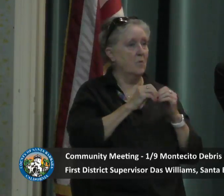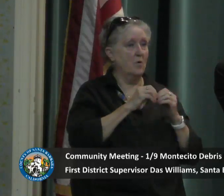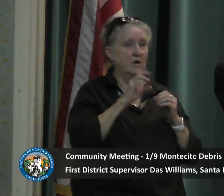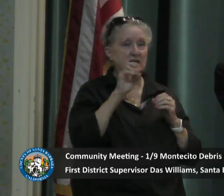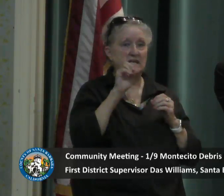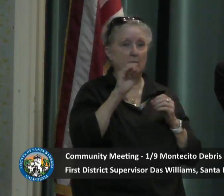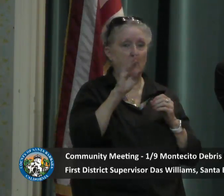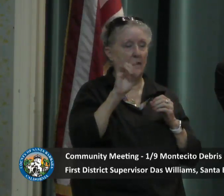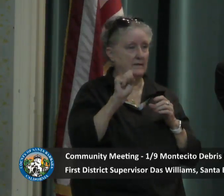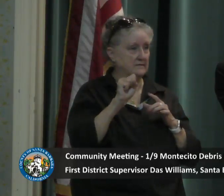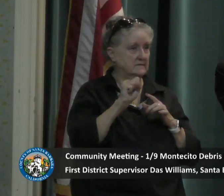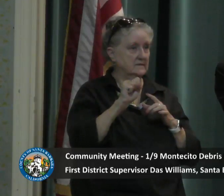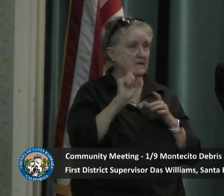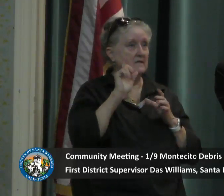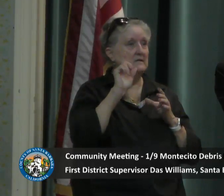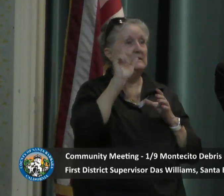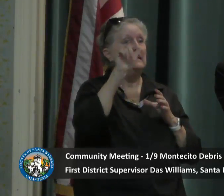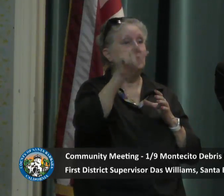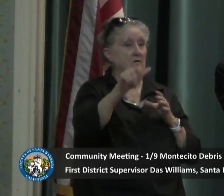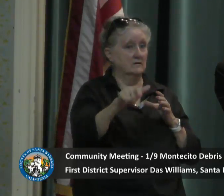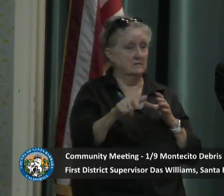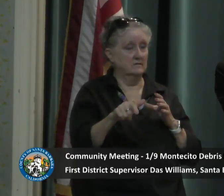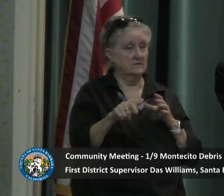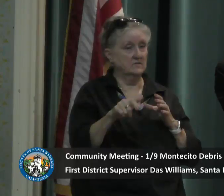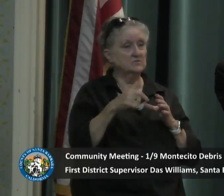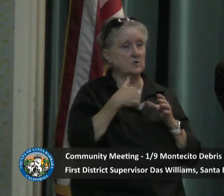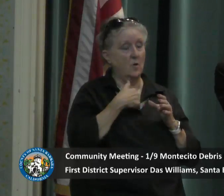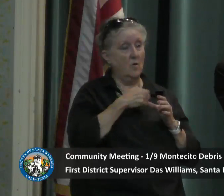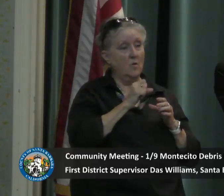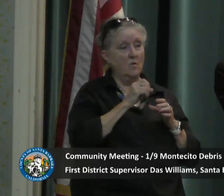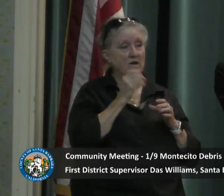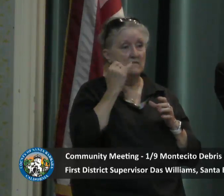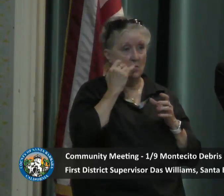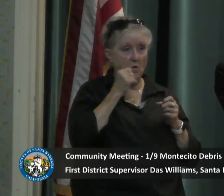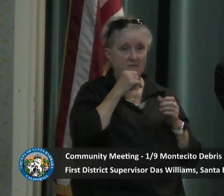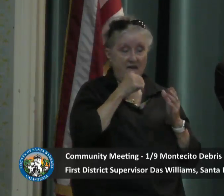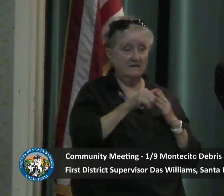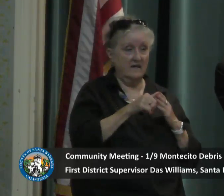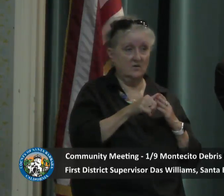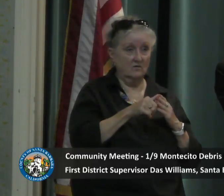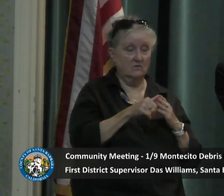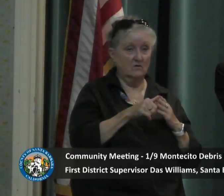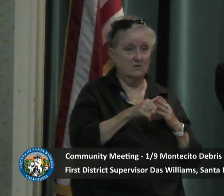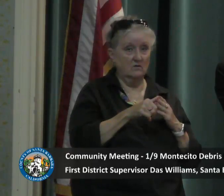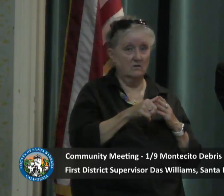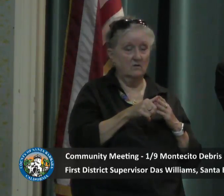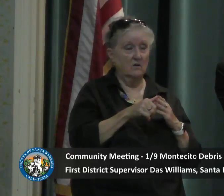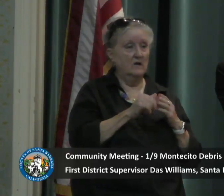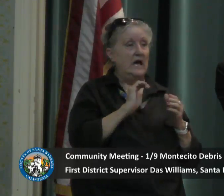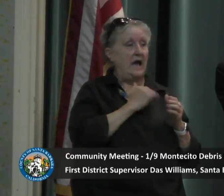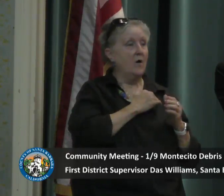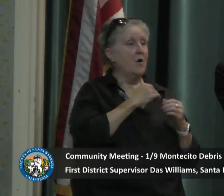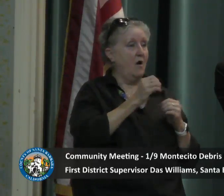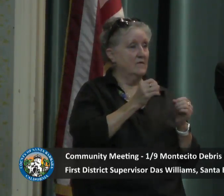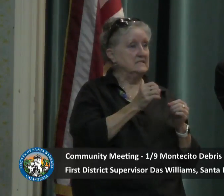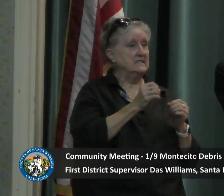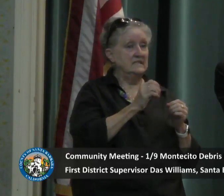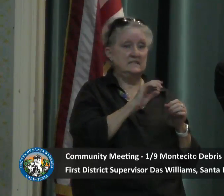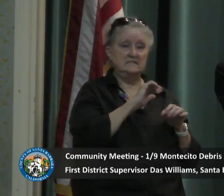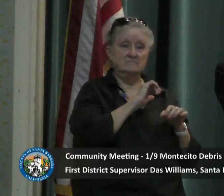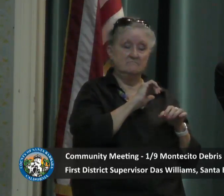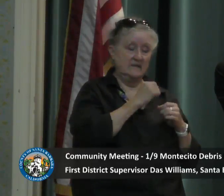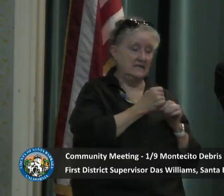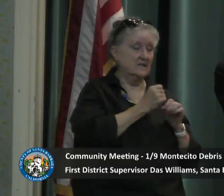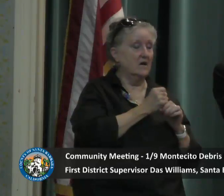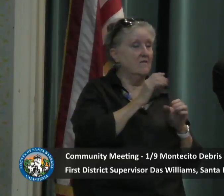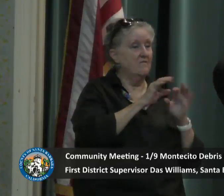debris at a later date. So if you want that letter, our office is preparing a form letter for that,